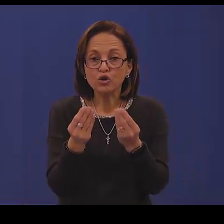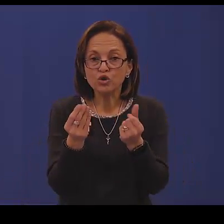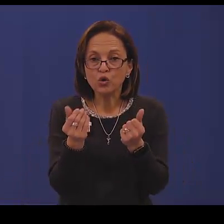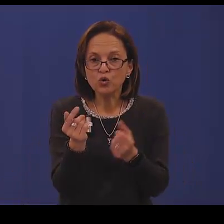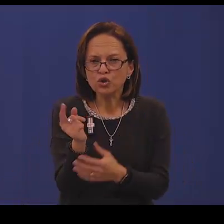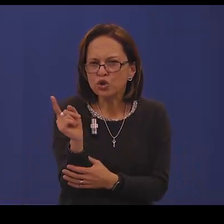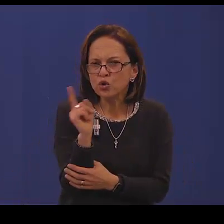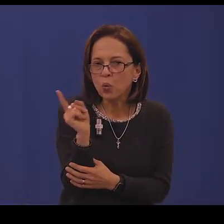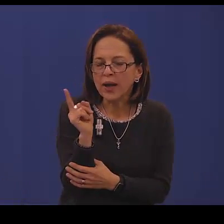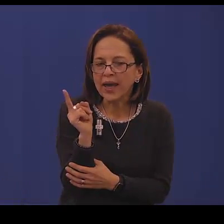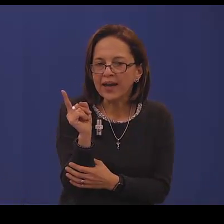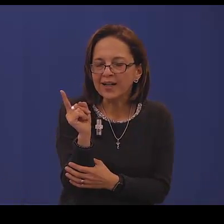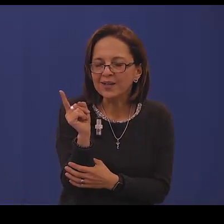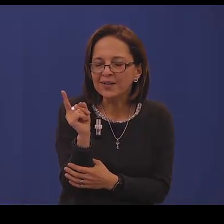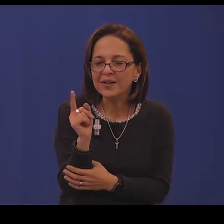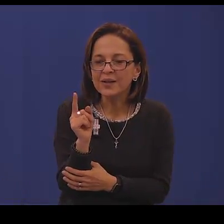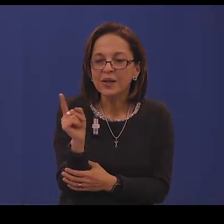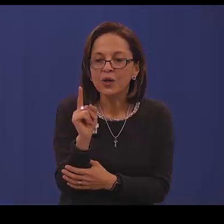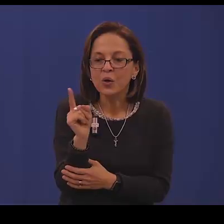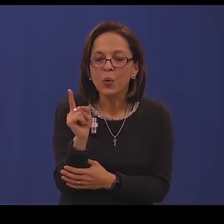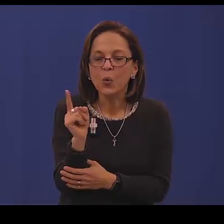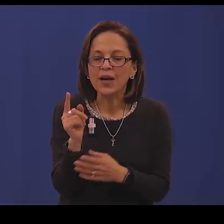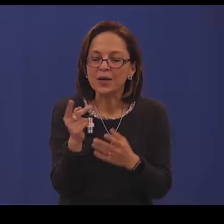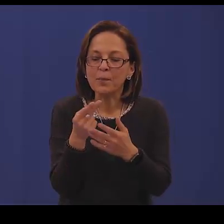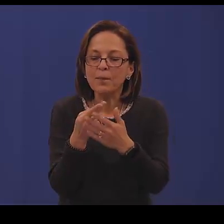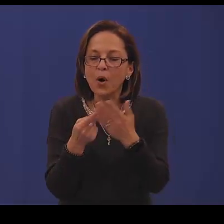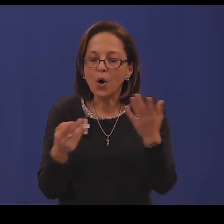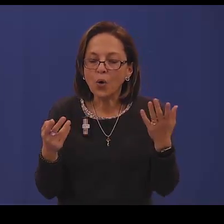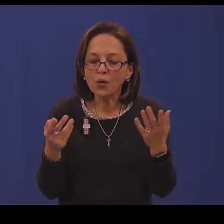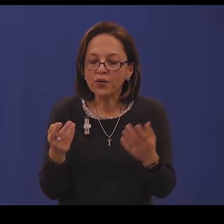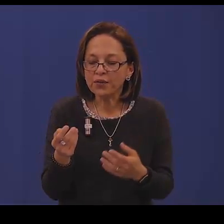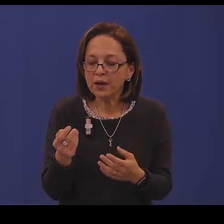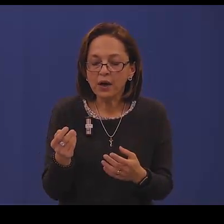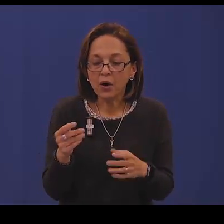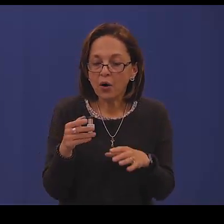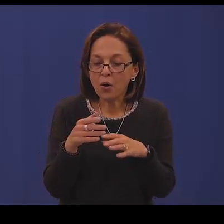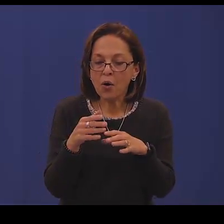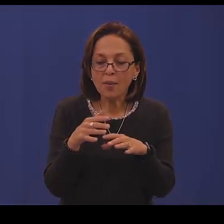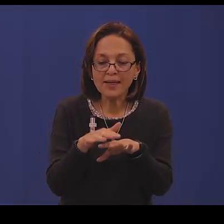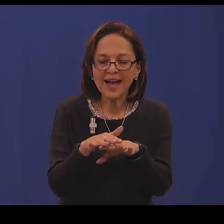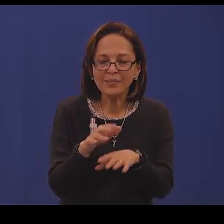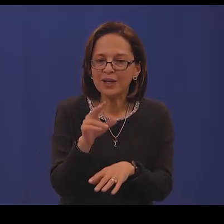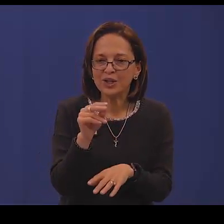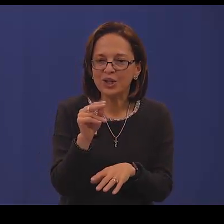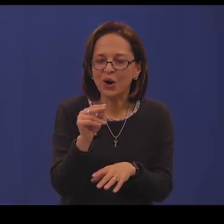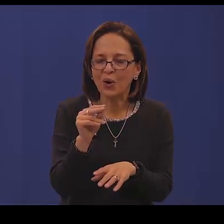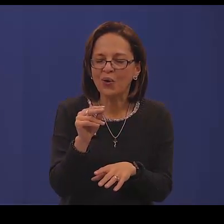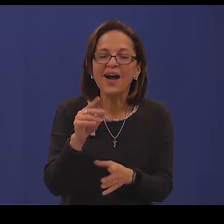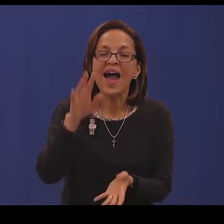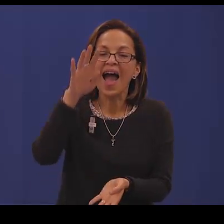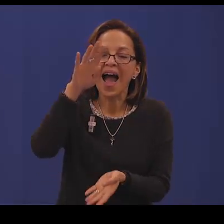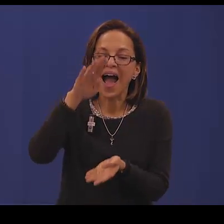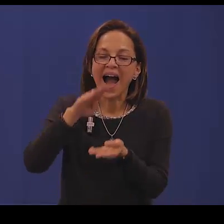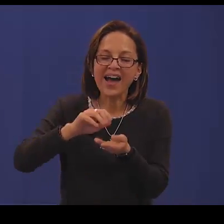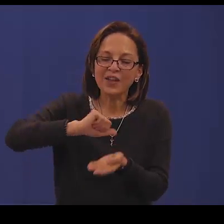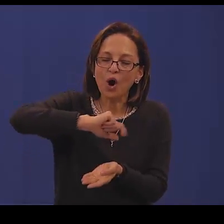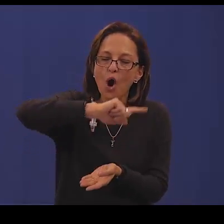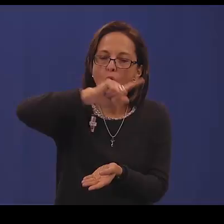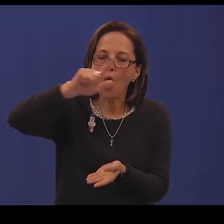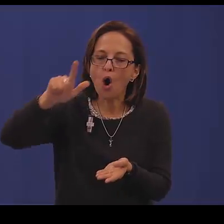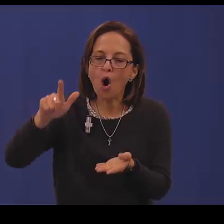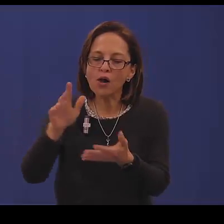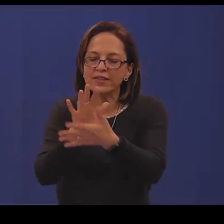Now, solution where? Where both overlap? No.